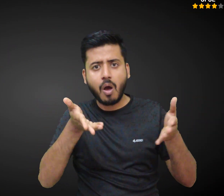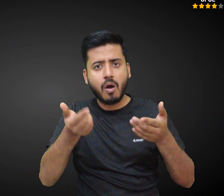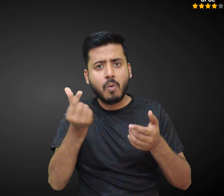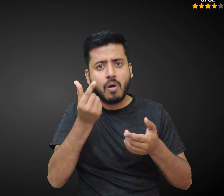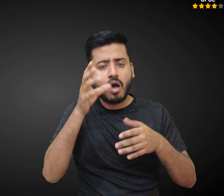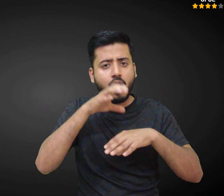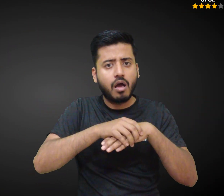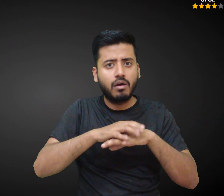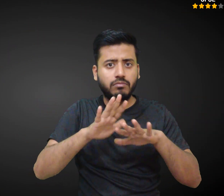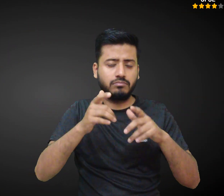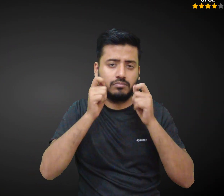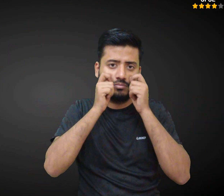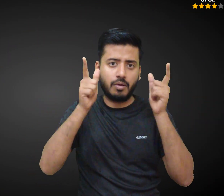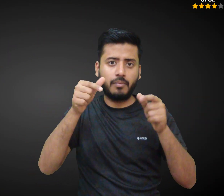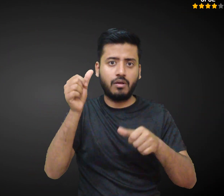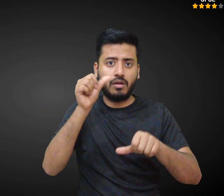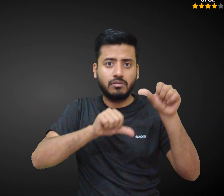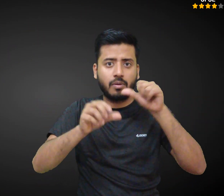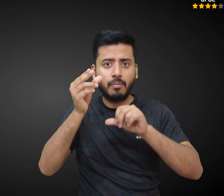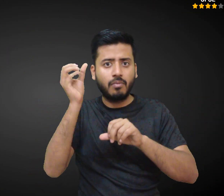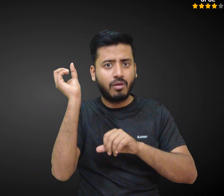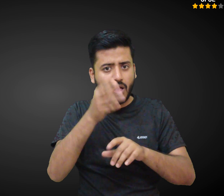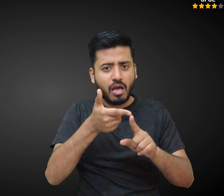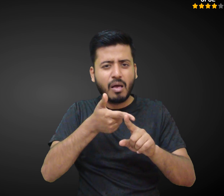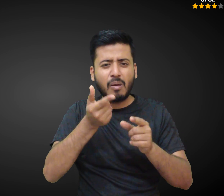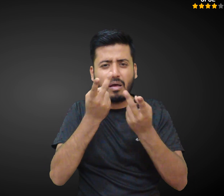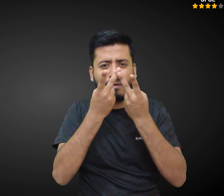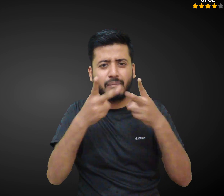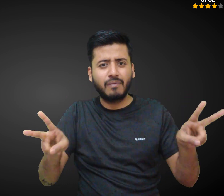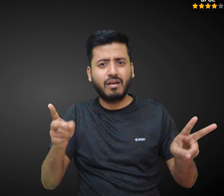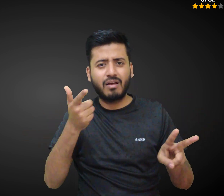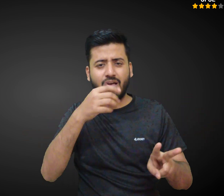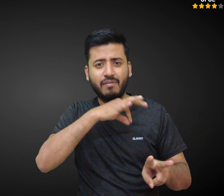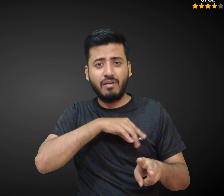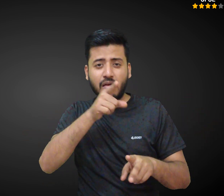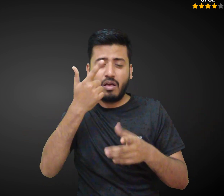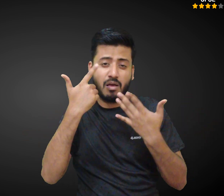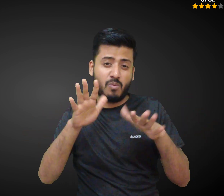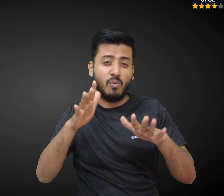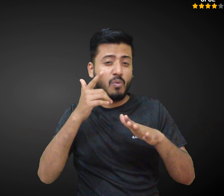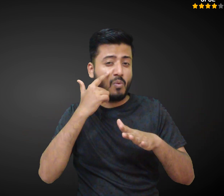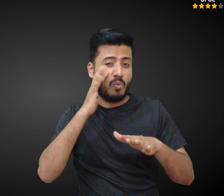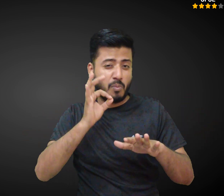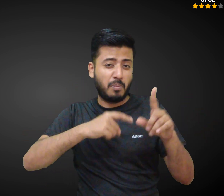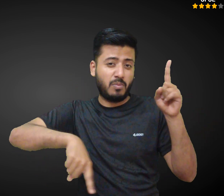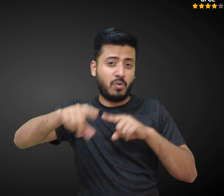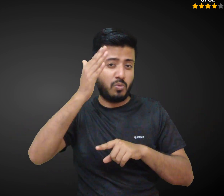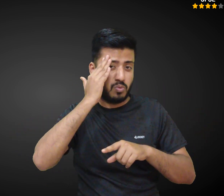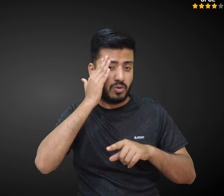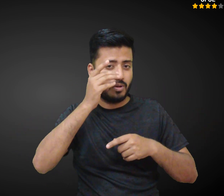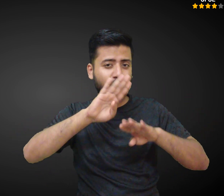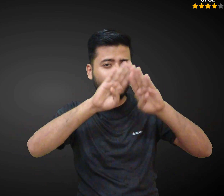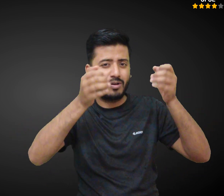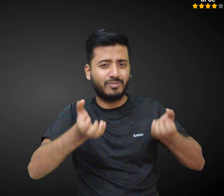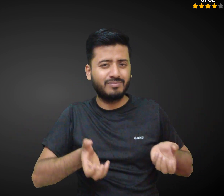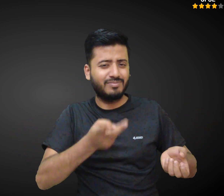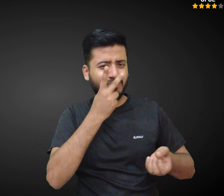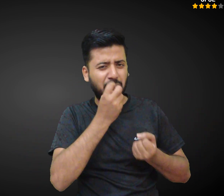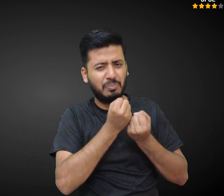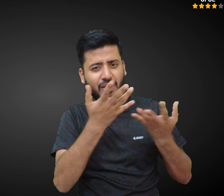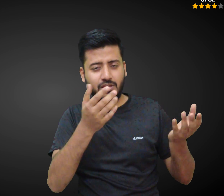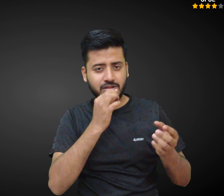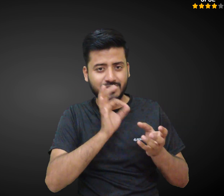consider alternatives that are grown using safer, more natural methods. While there's no direct evidence of China selling garlic to